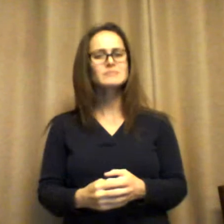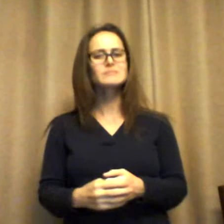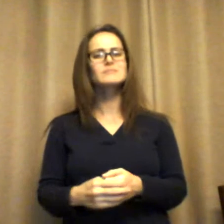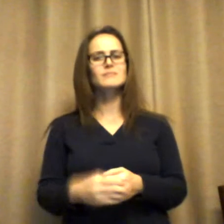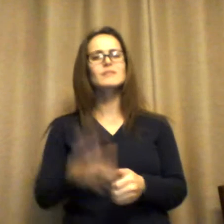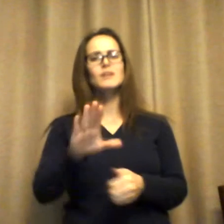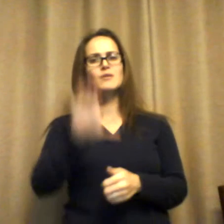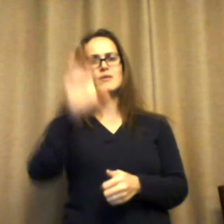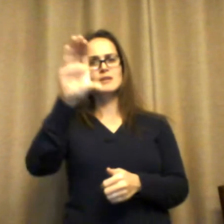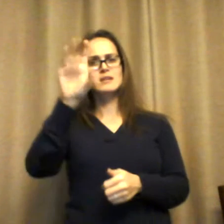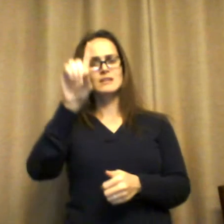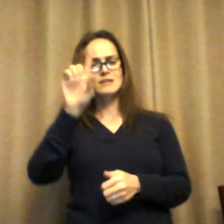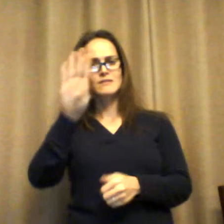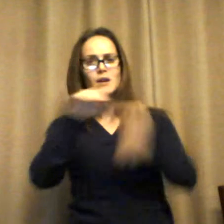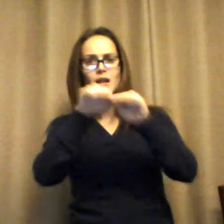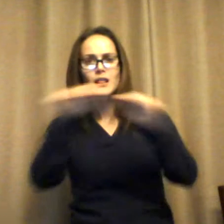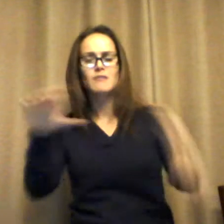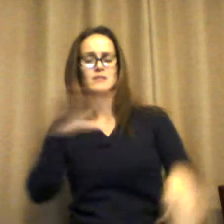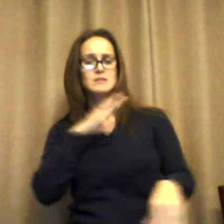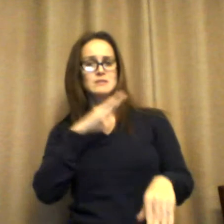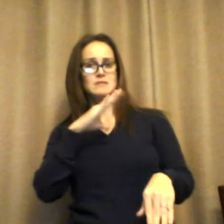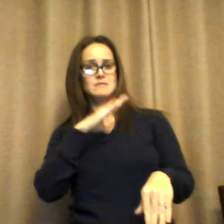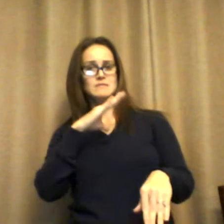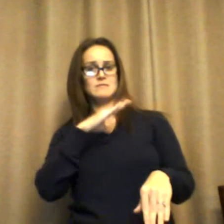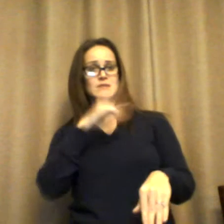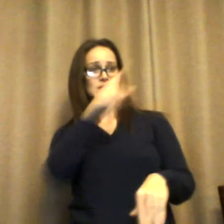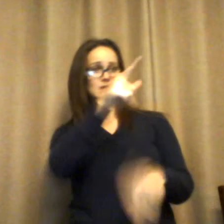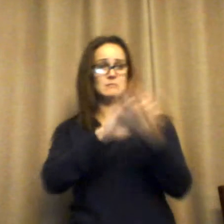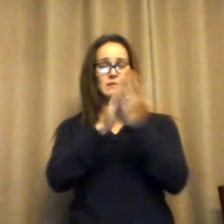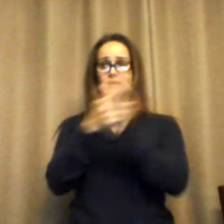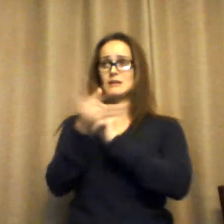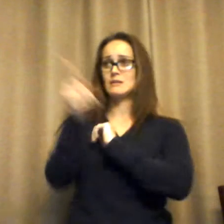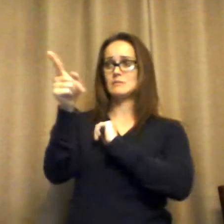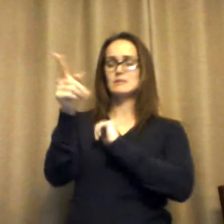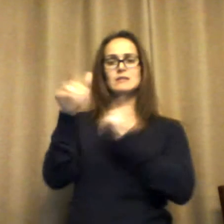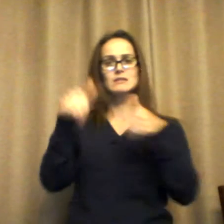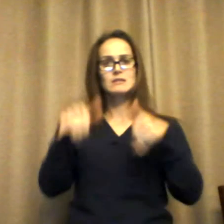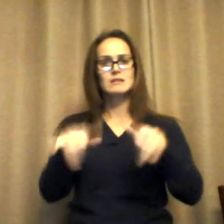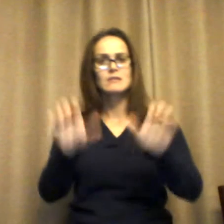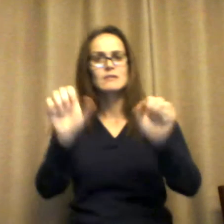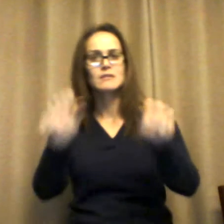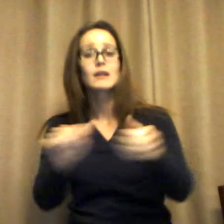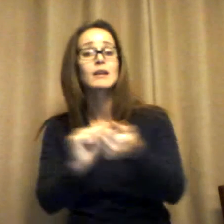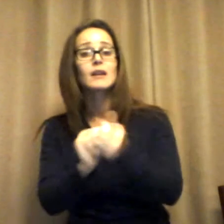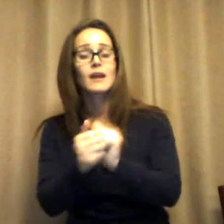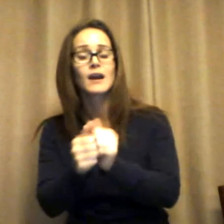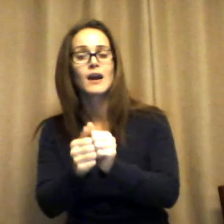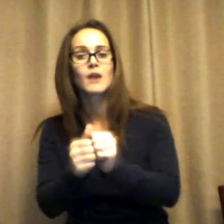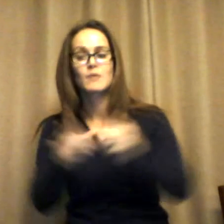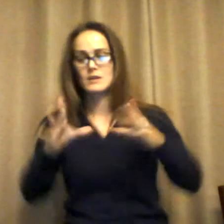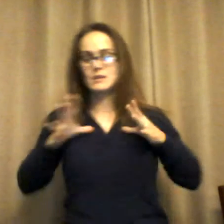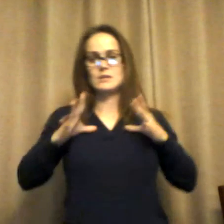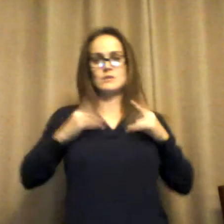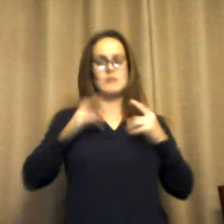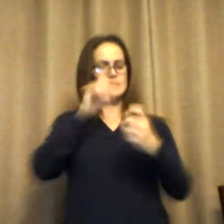a low CD4 count, they are still classified as having AIDS if they contract any one of 26 opportunistic